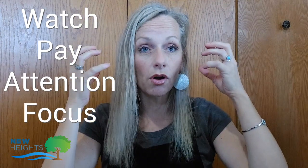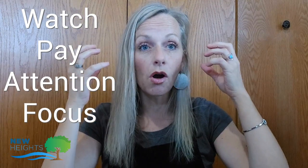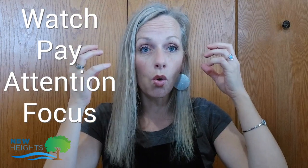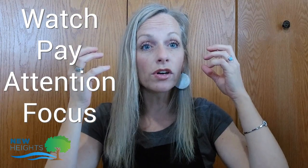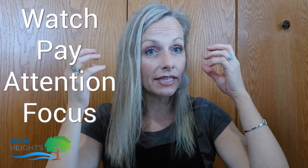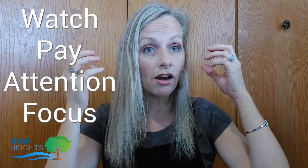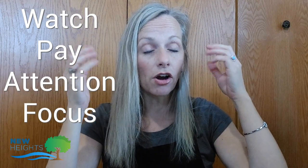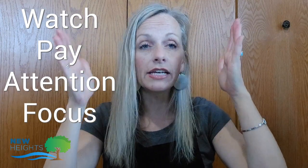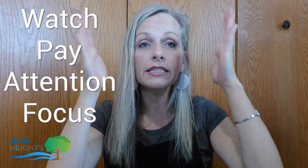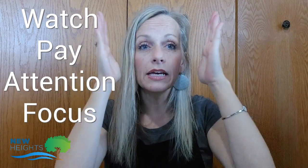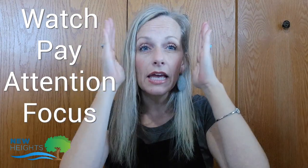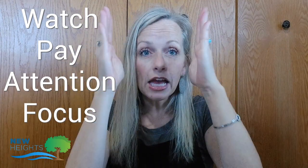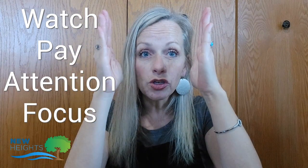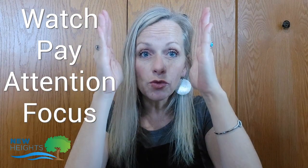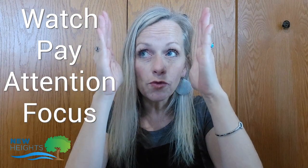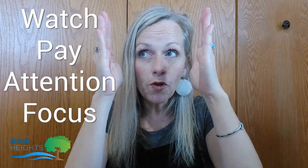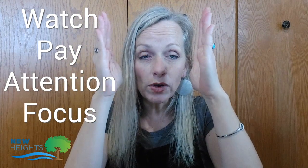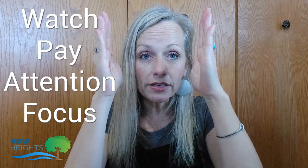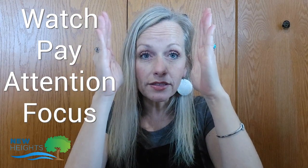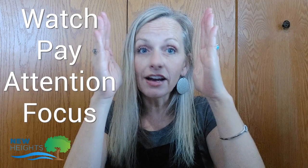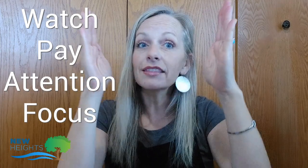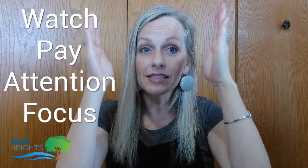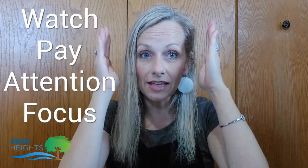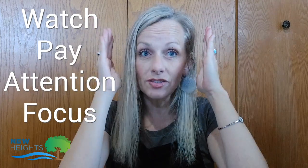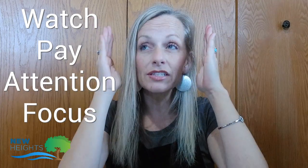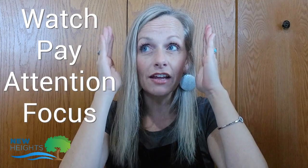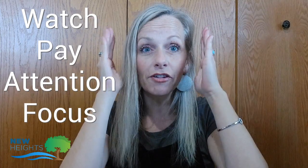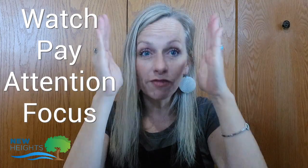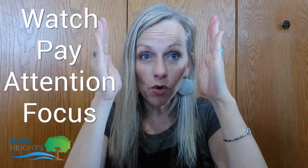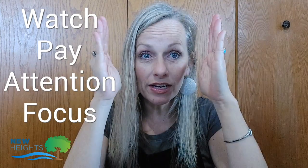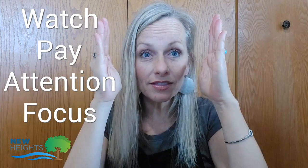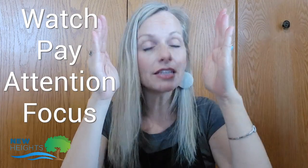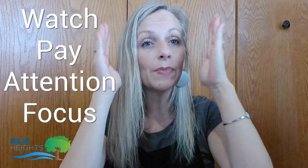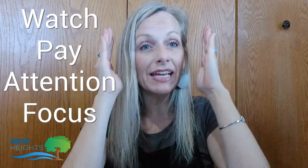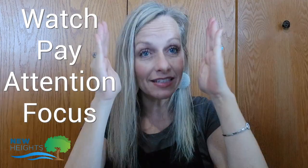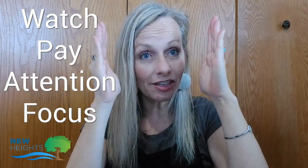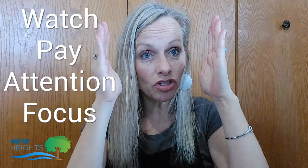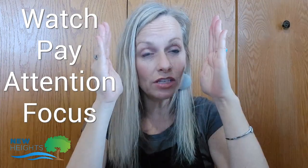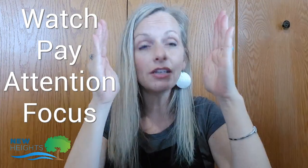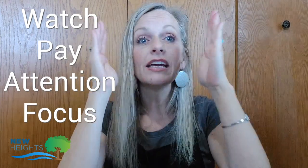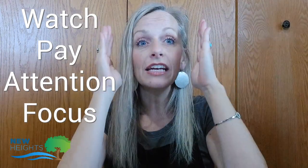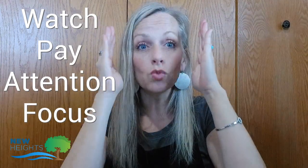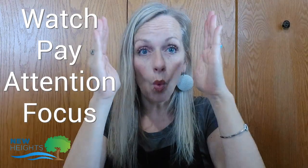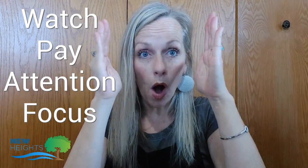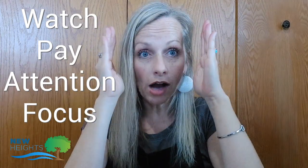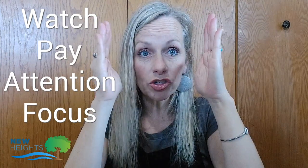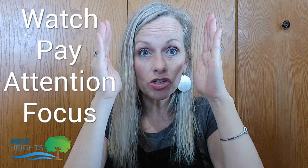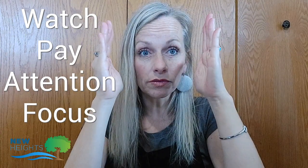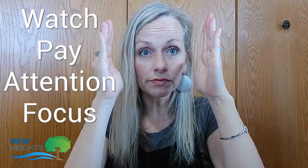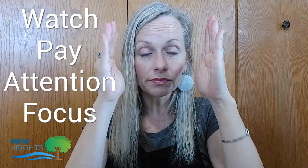a horse like harness and you focus. All right. This is also the sign for focus. It's pay attention. It's watch.